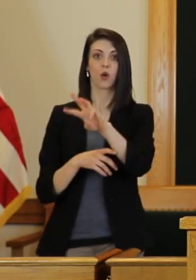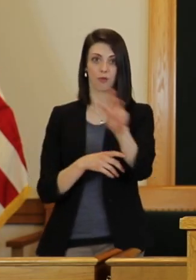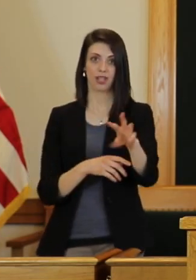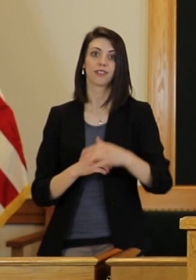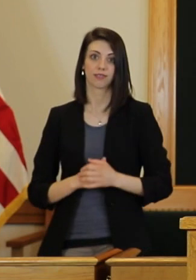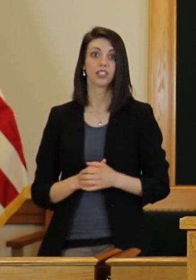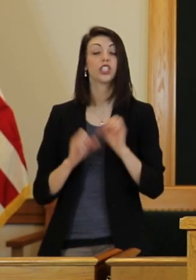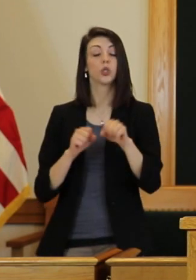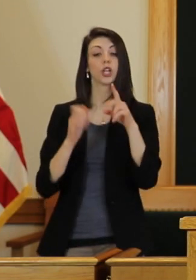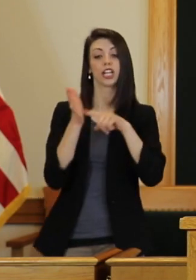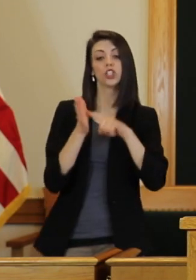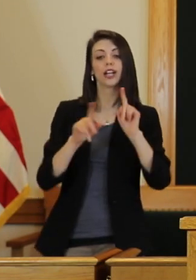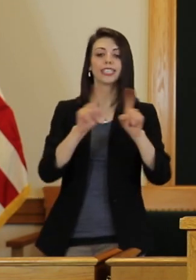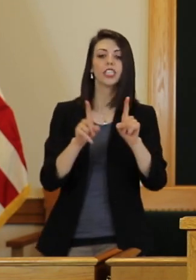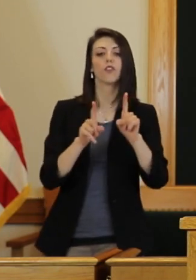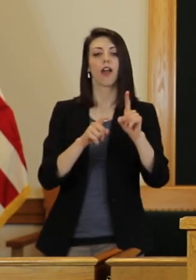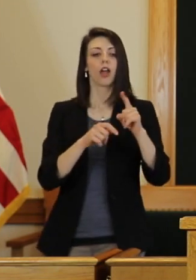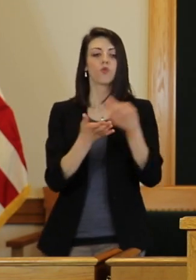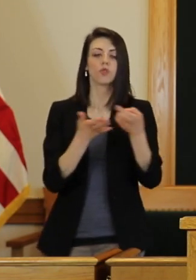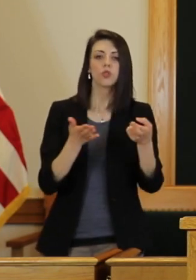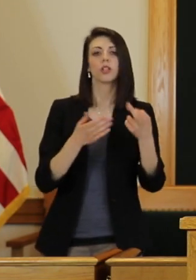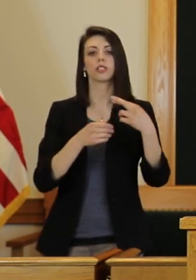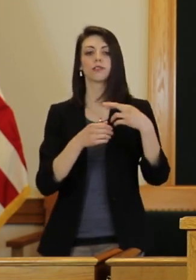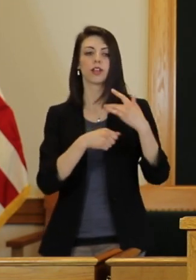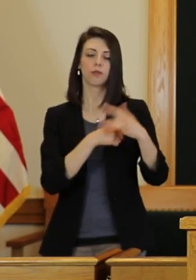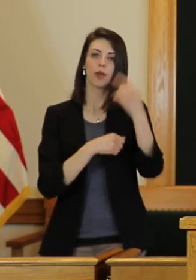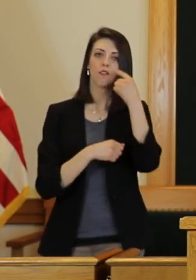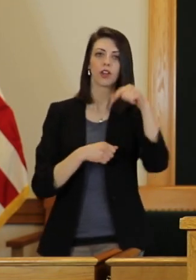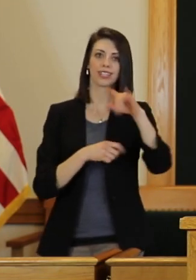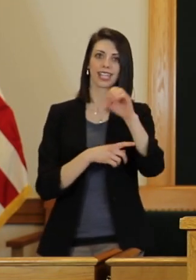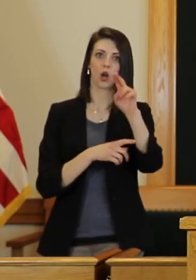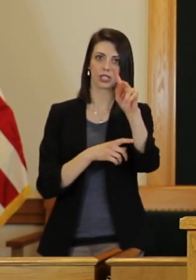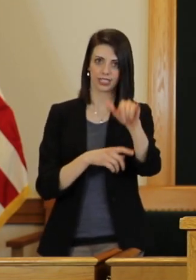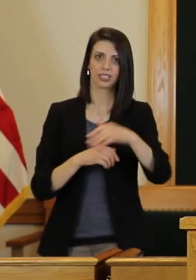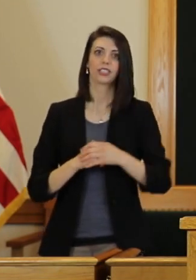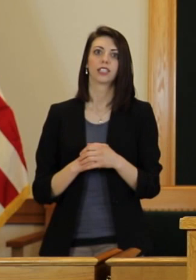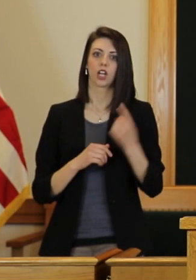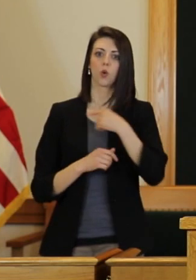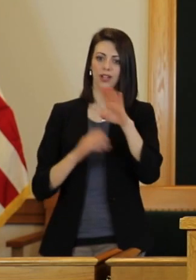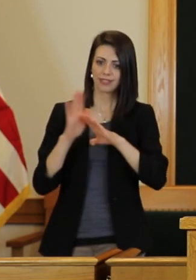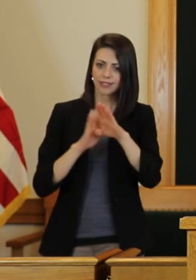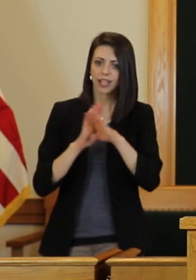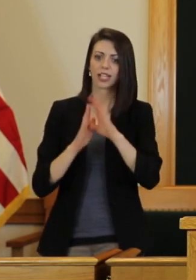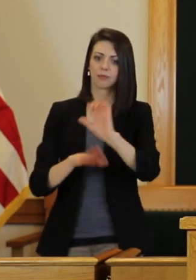county. The platform was developed by the County Department of Community Development, Tourism, and Planning.